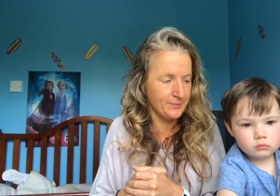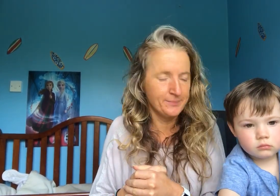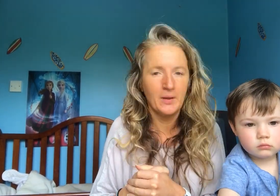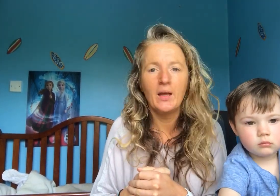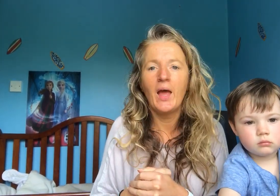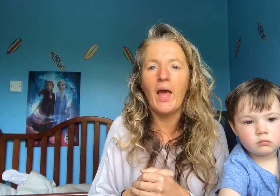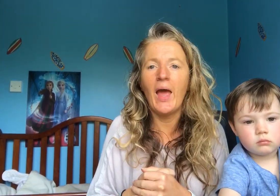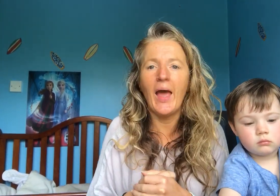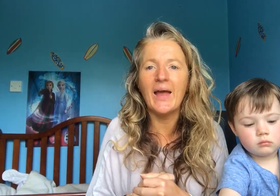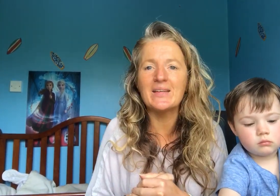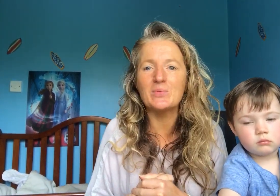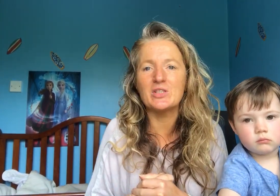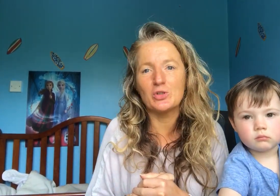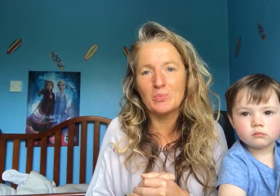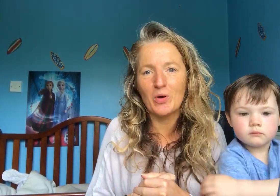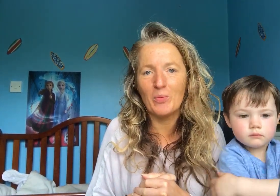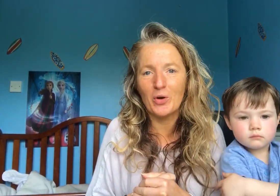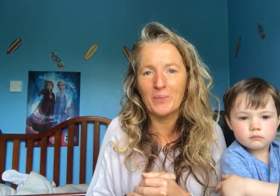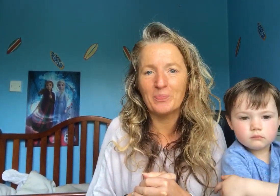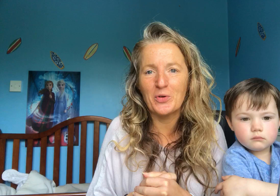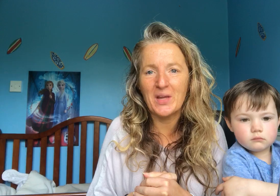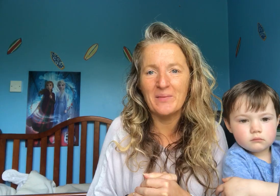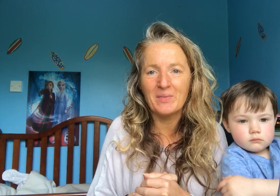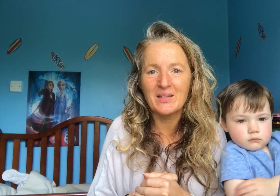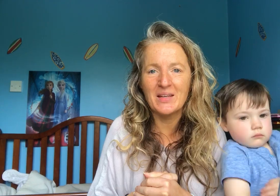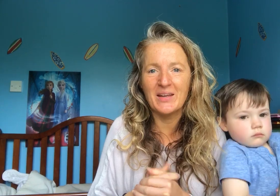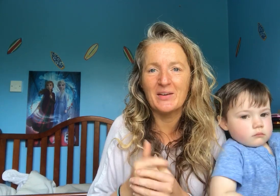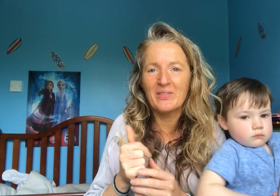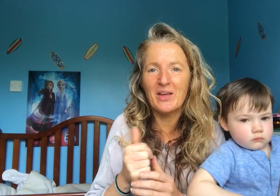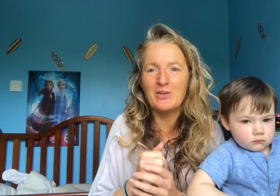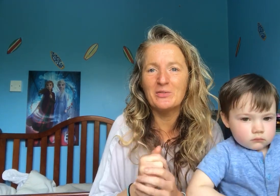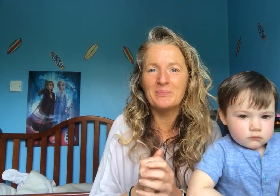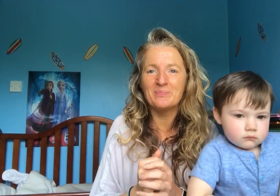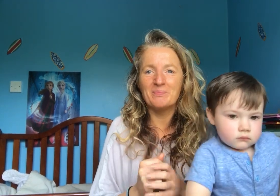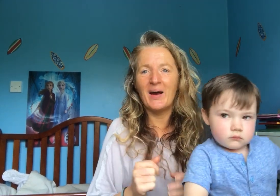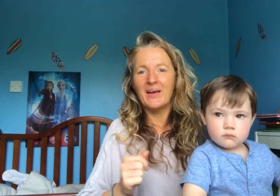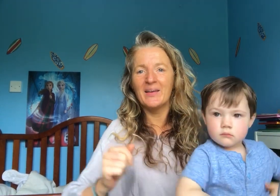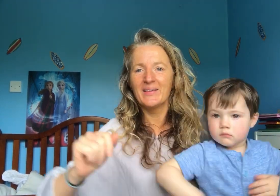And we'll see you tomorrow morning. Okay? Take care. Thank you. Bye.